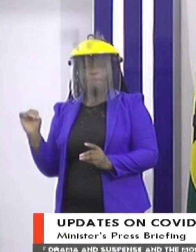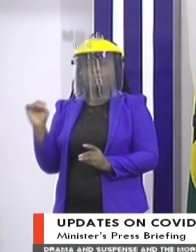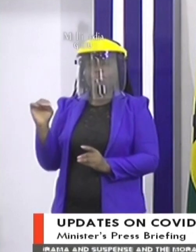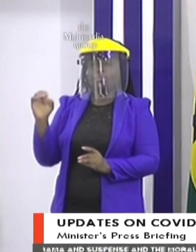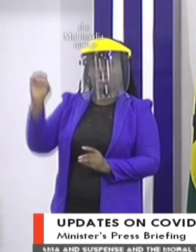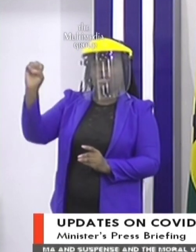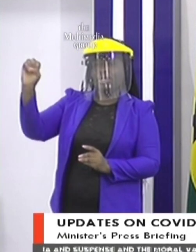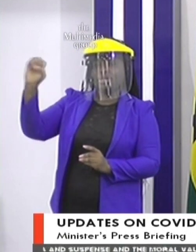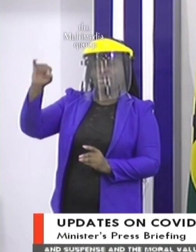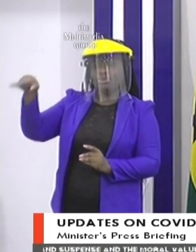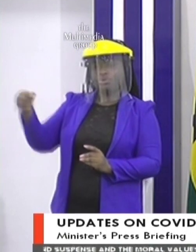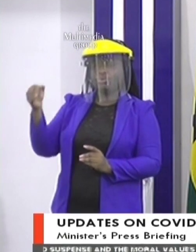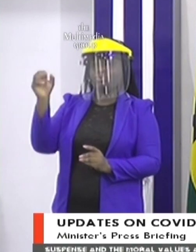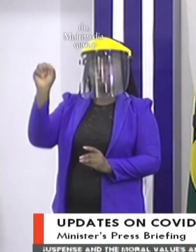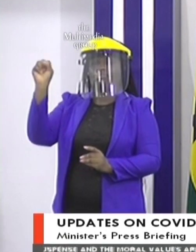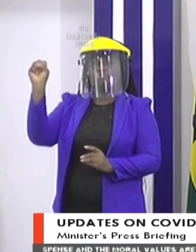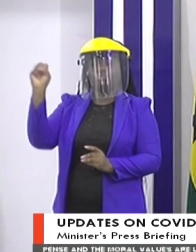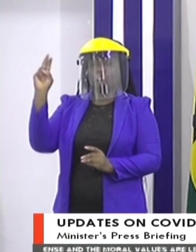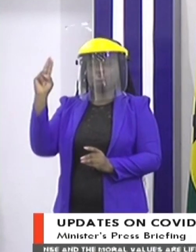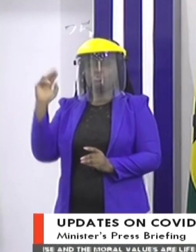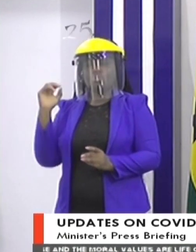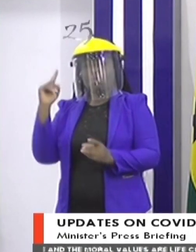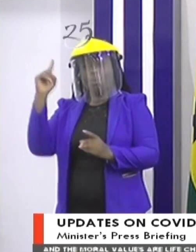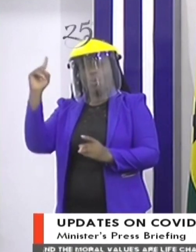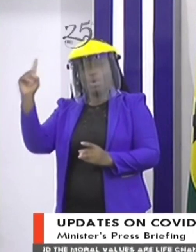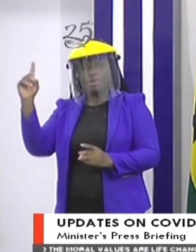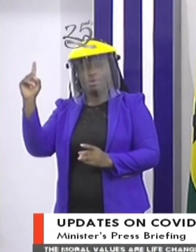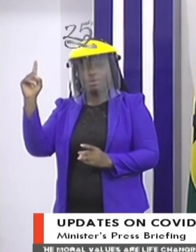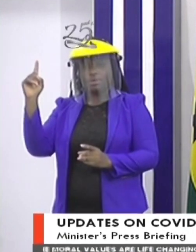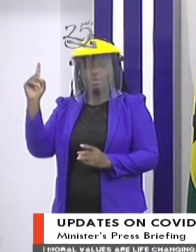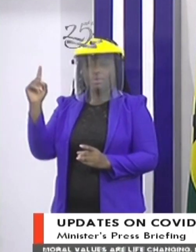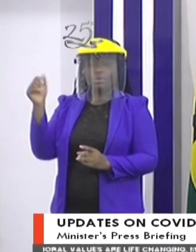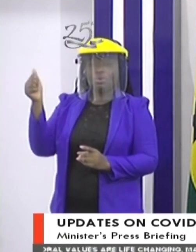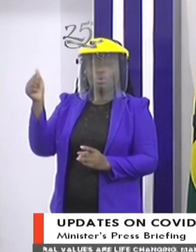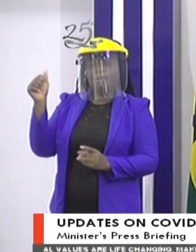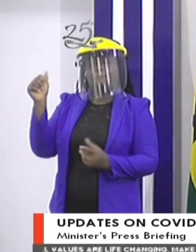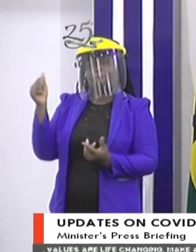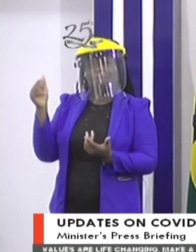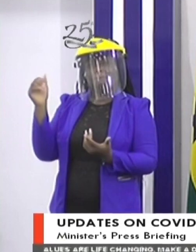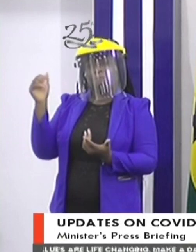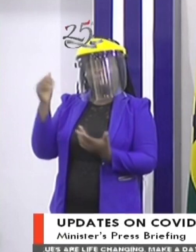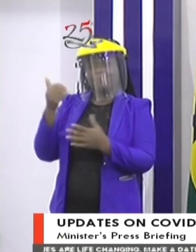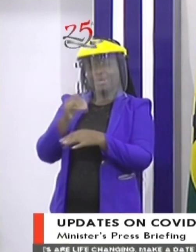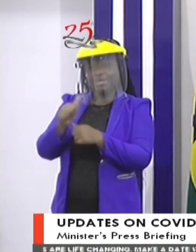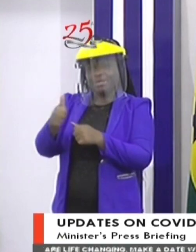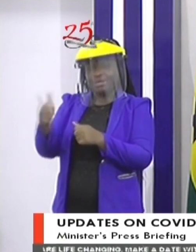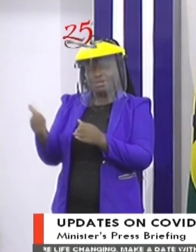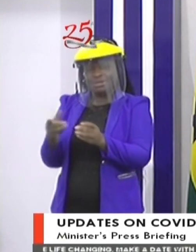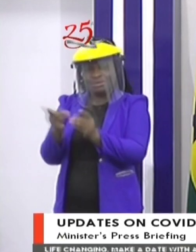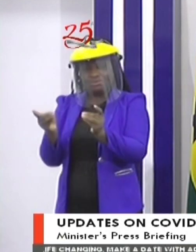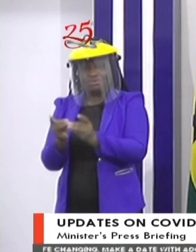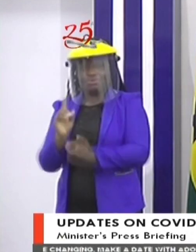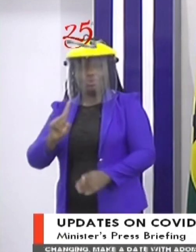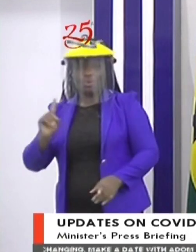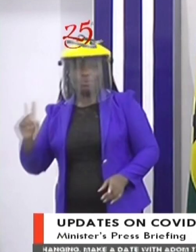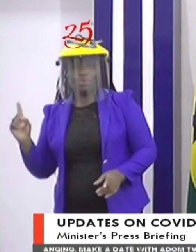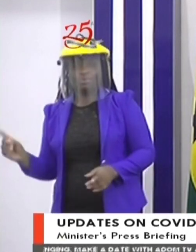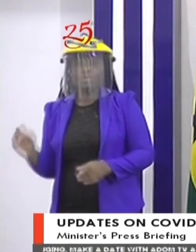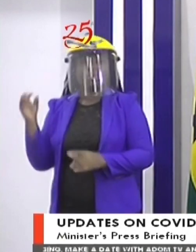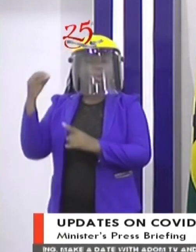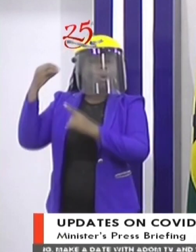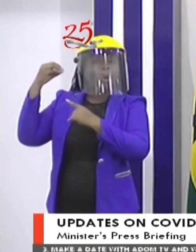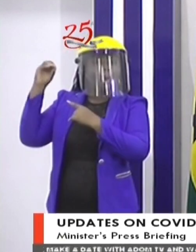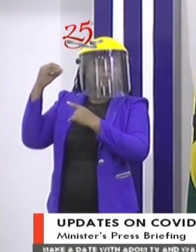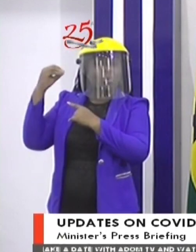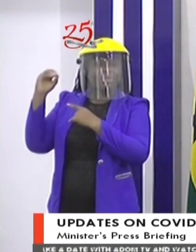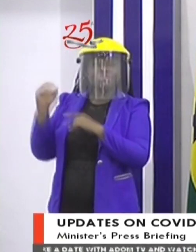1, Efija, Kwabre South 1, Mansia West 1, and Kwabre East 1. Obuasi did